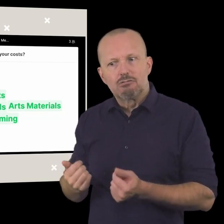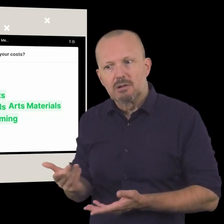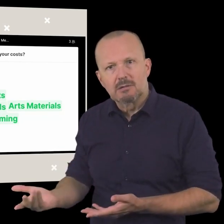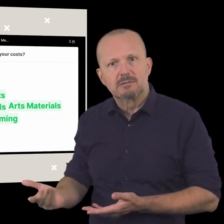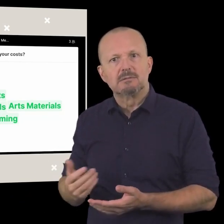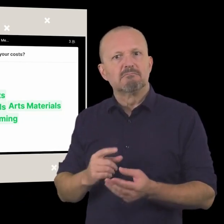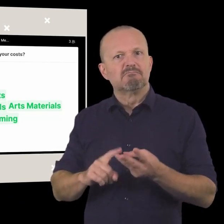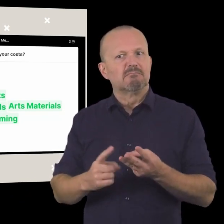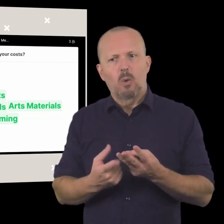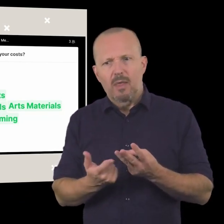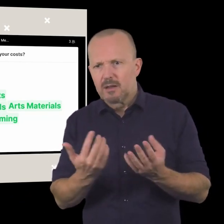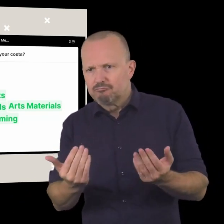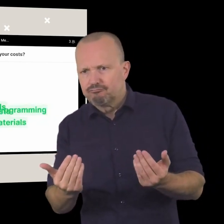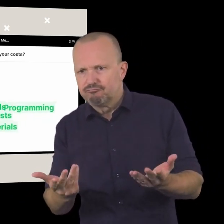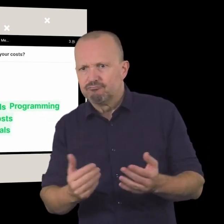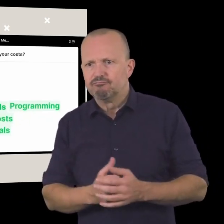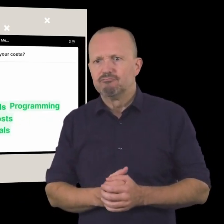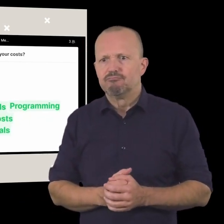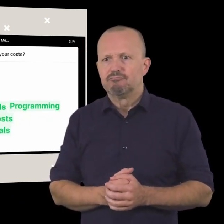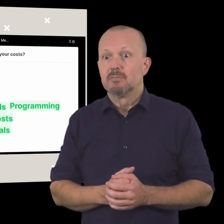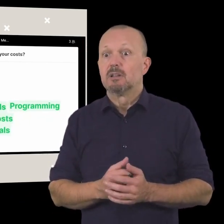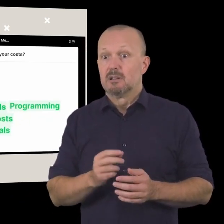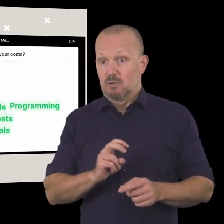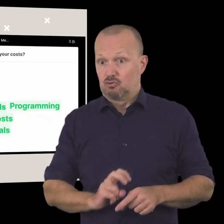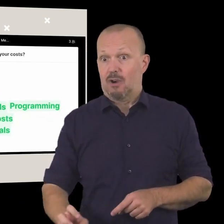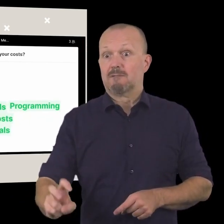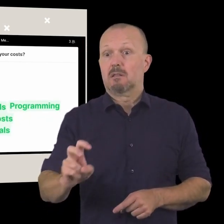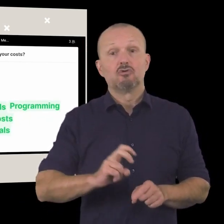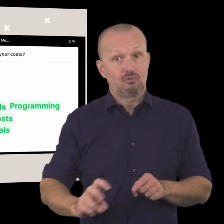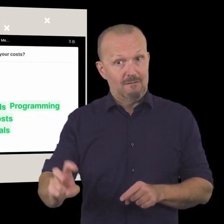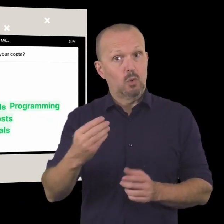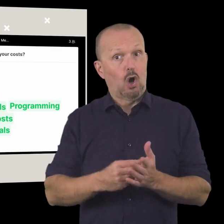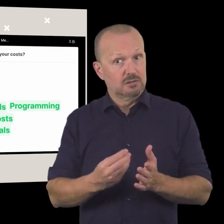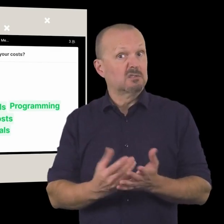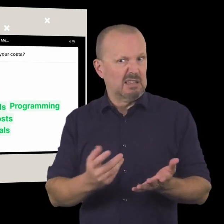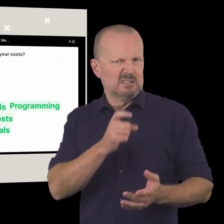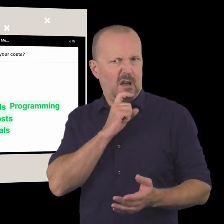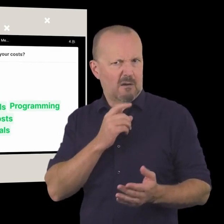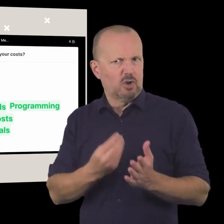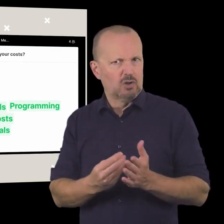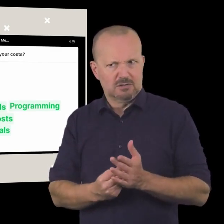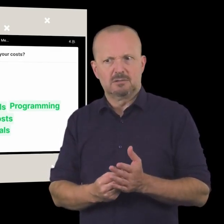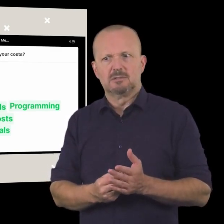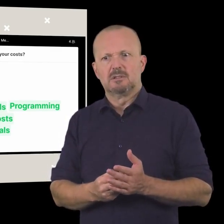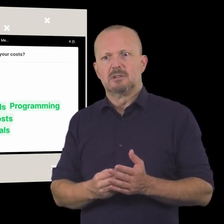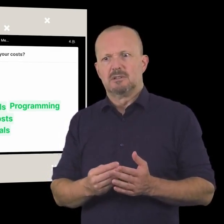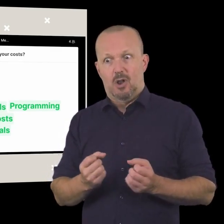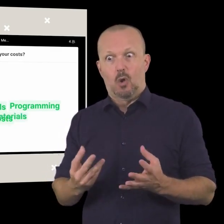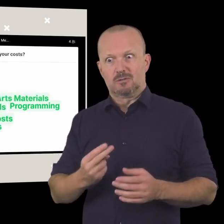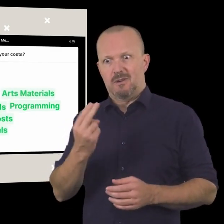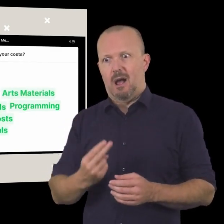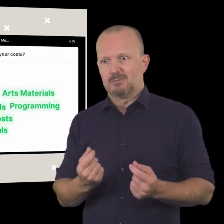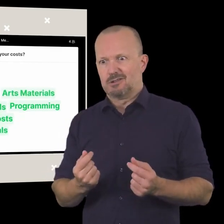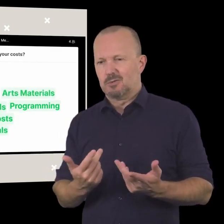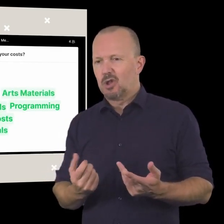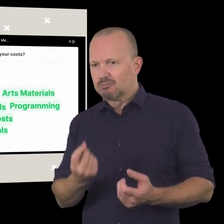materials lovely what else do you spend your funds on travel travel lovely travel yeah staff costs lots